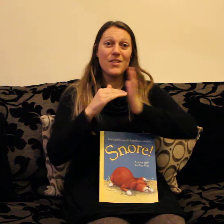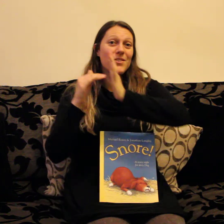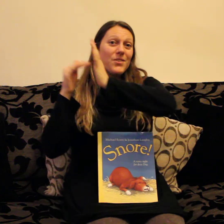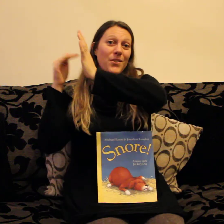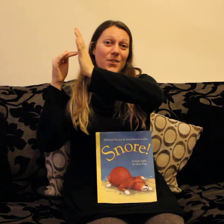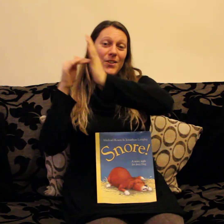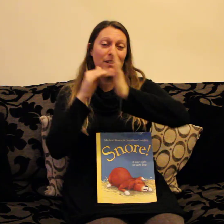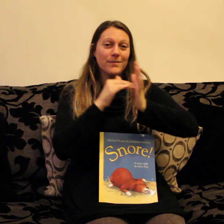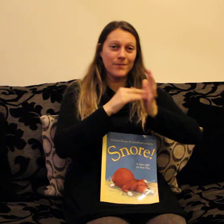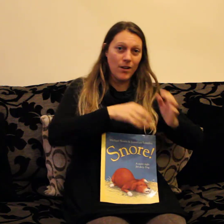Snore.